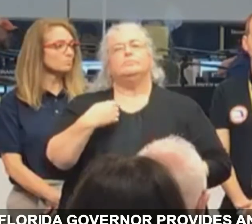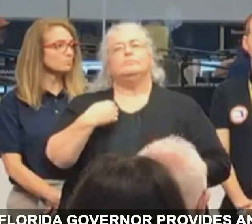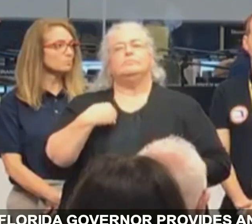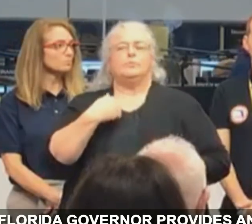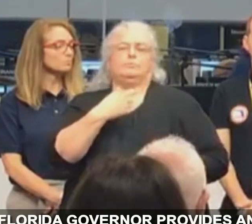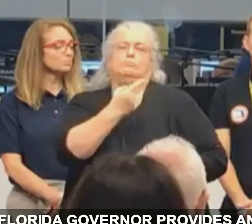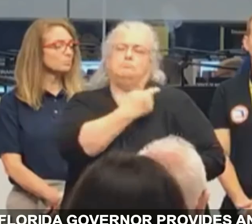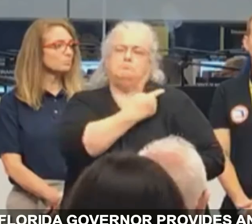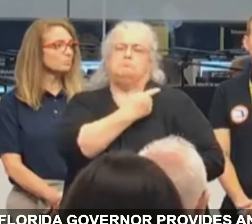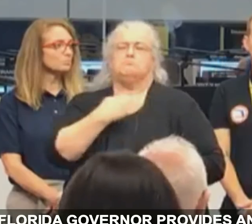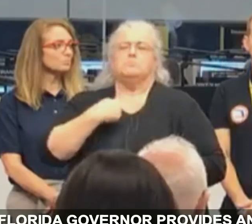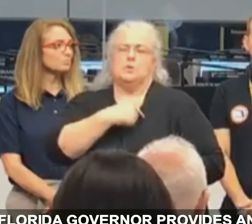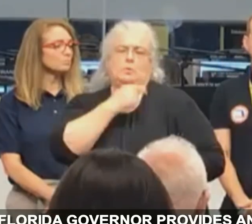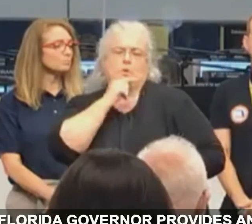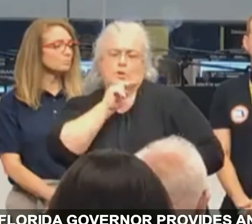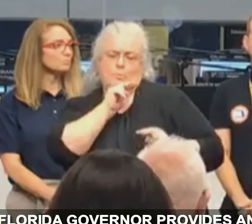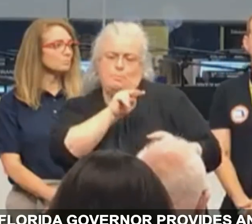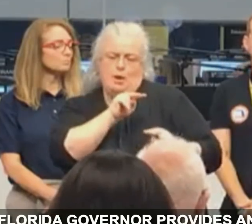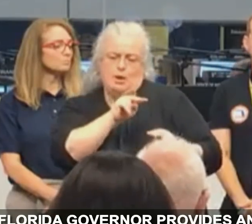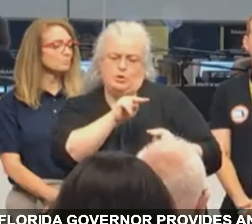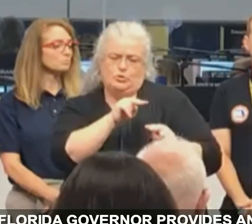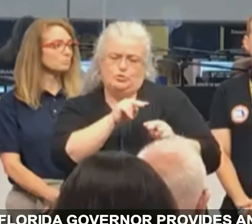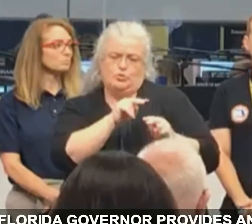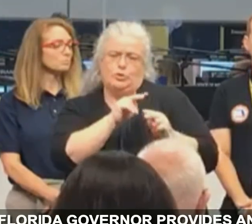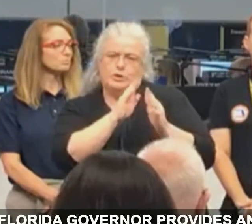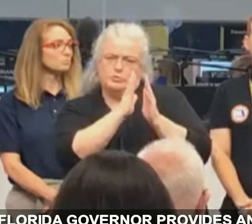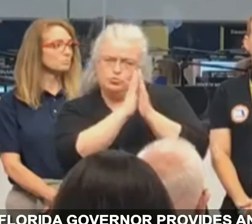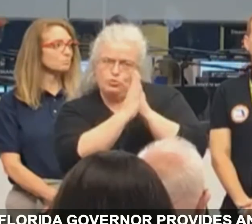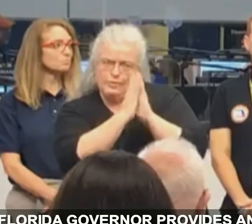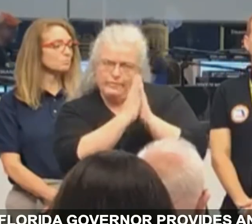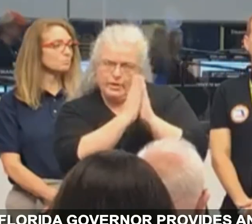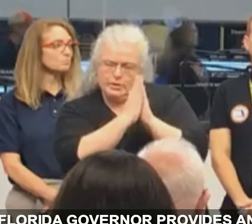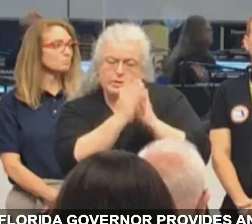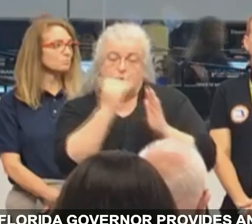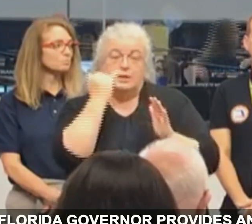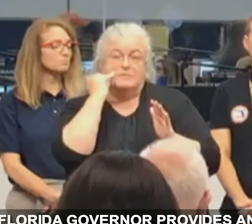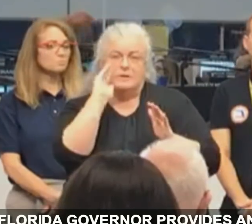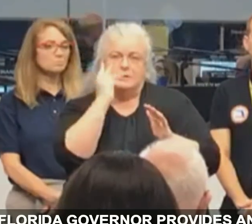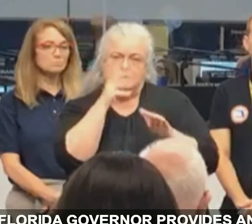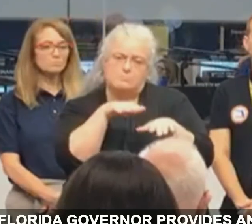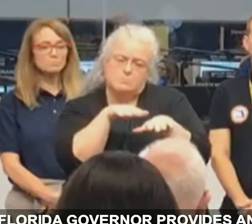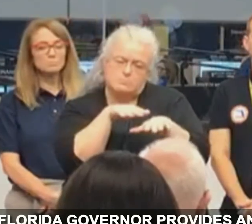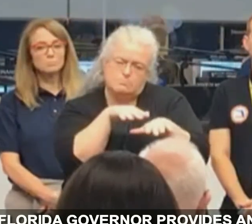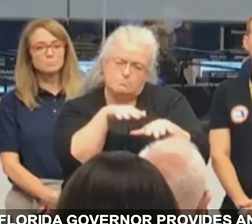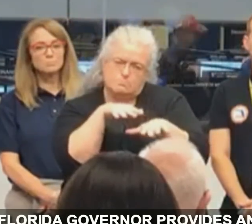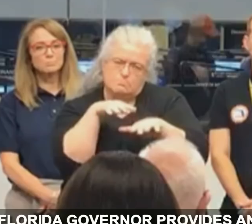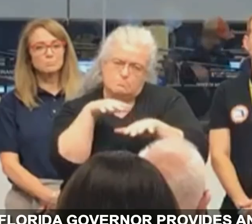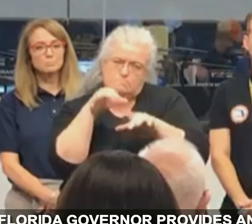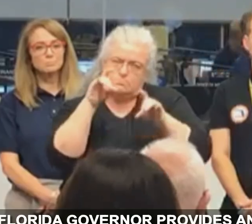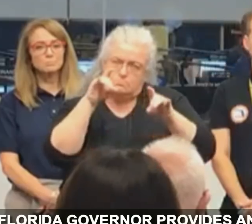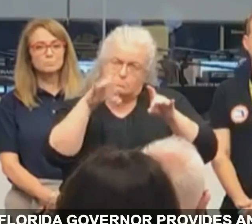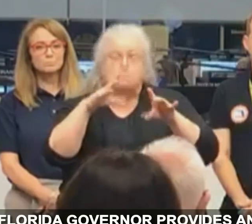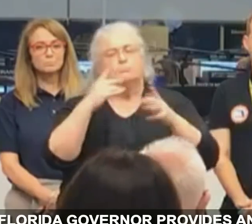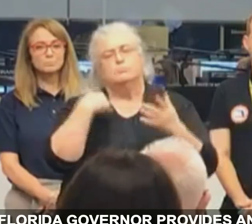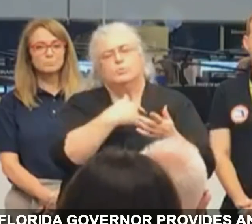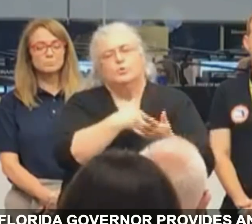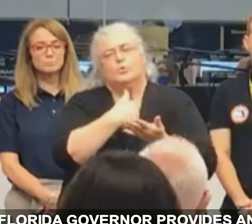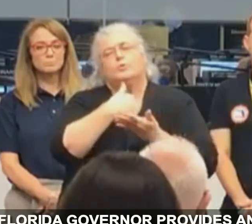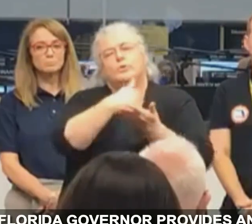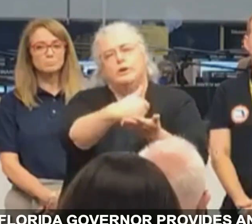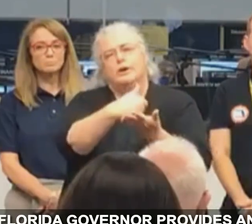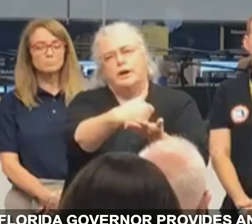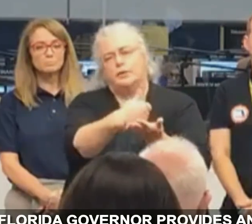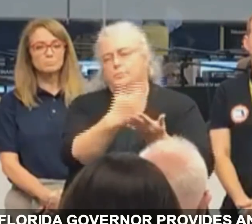traffic flows, and if the traffic becomes abnormal, then we will take needed action to alleviate